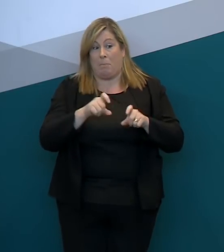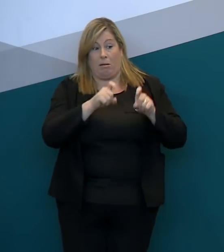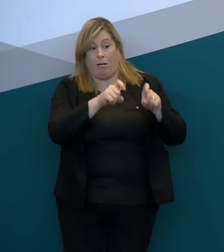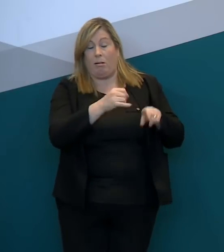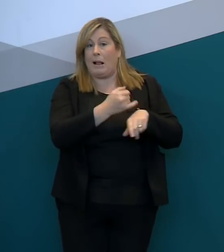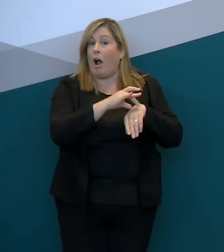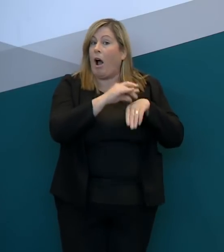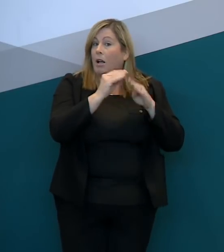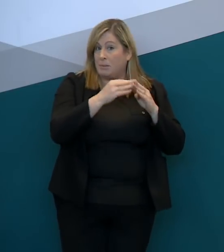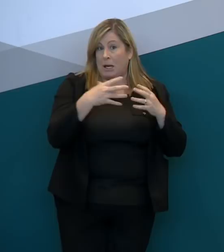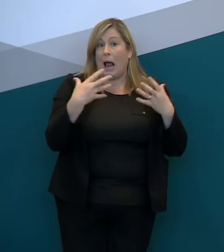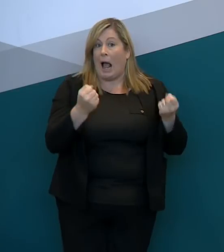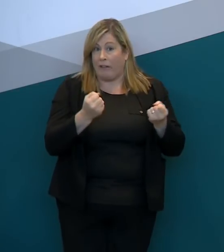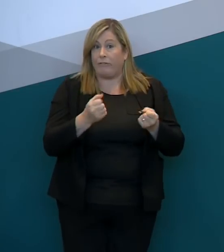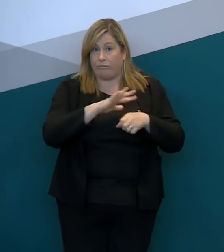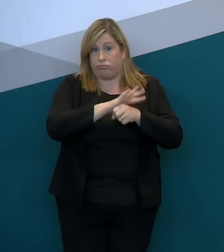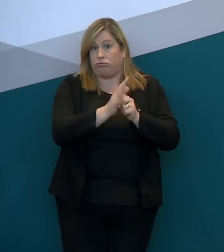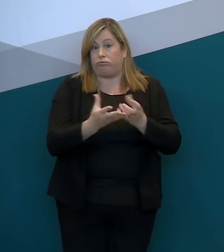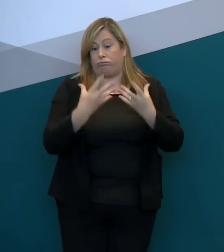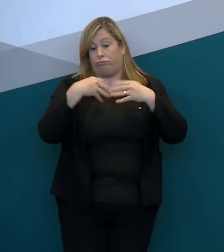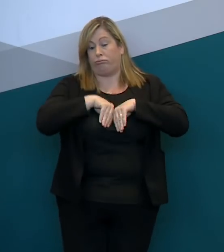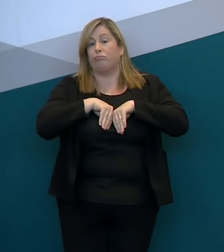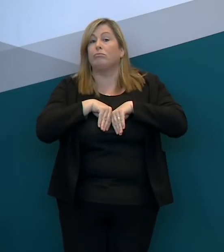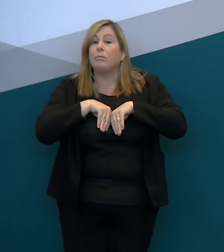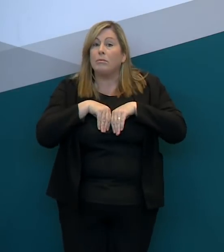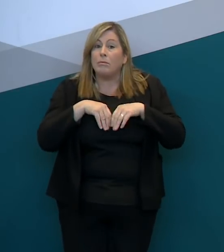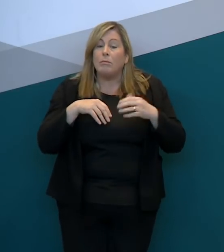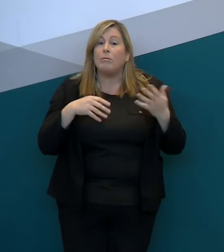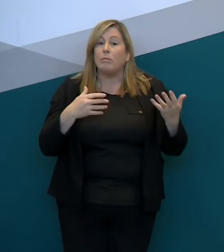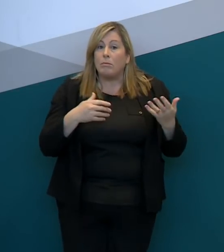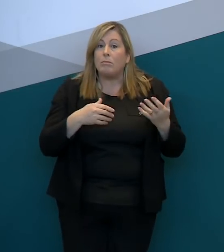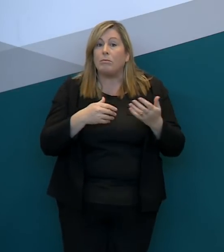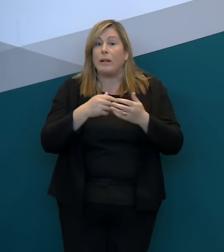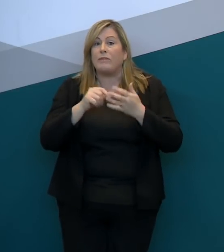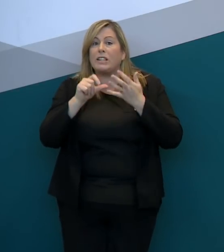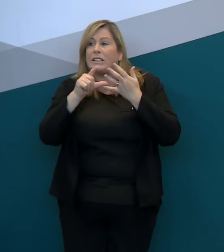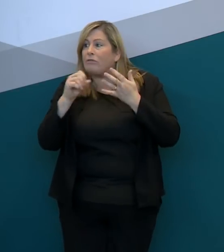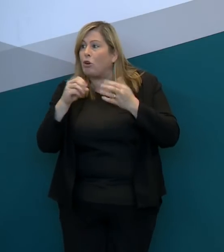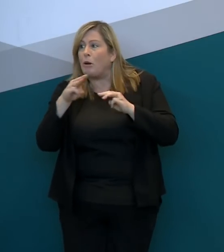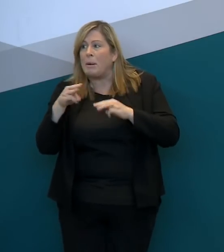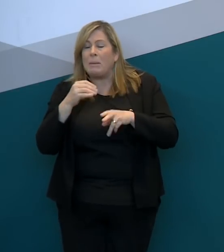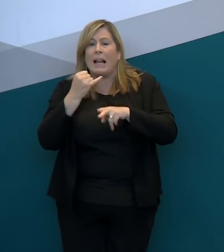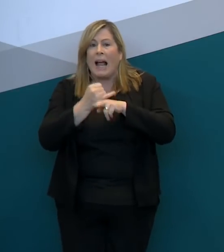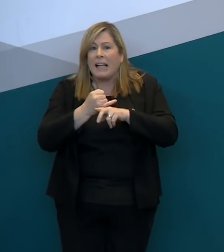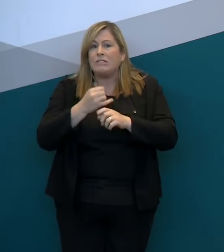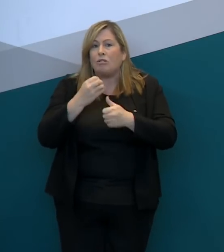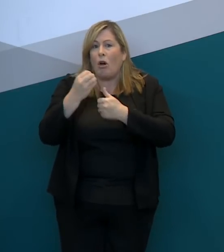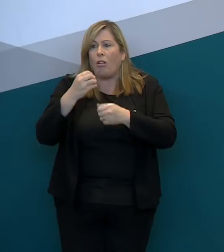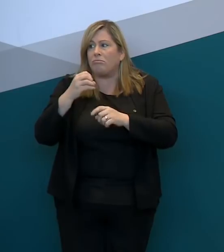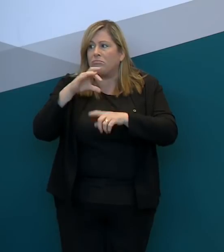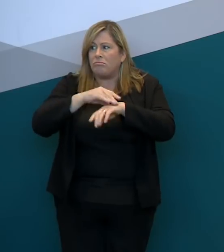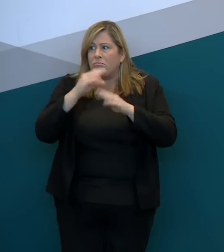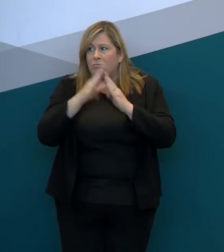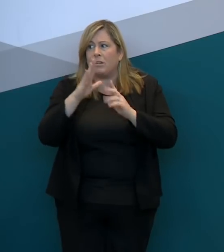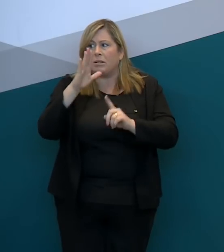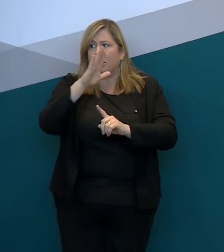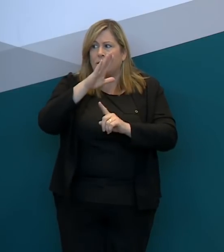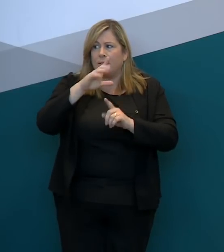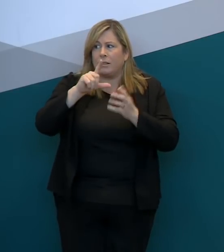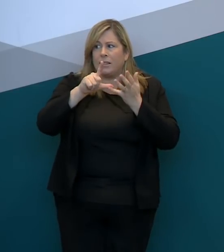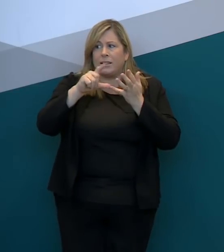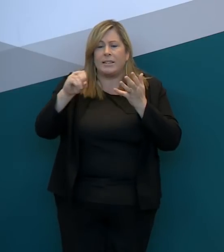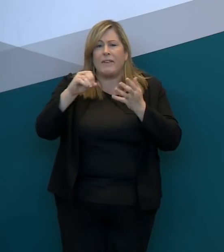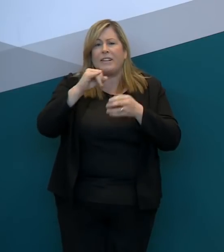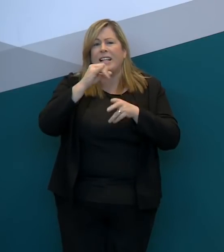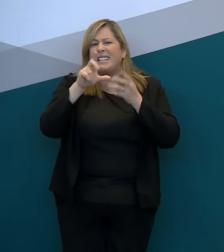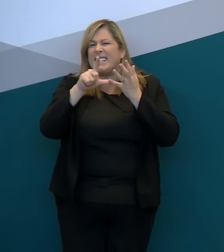this diagnosis. We have 70 people as of this morning in intensive care unit environments. So we have more progress to make. And I hope to